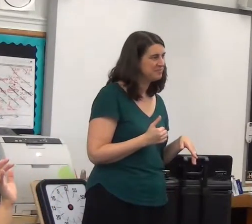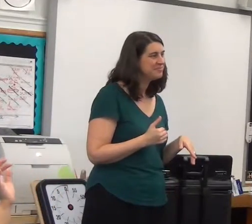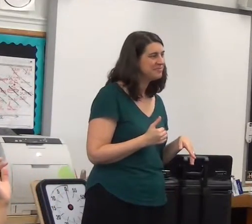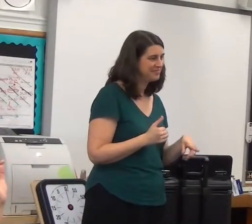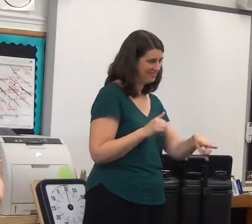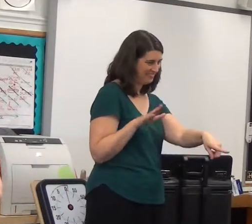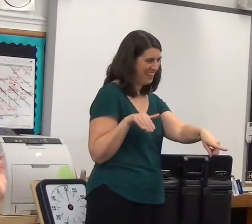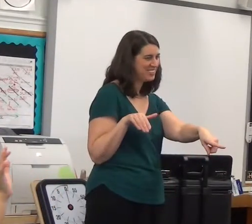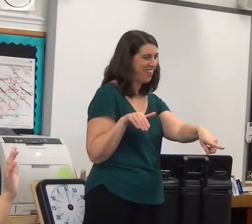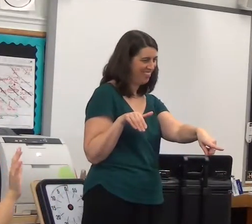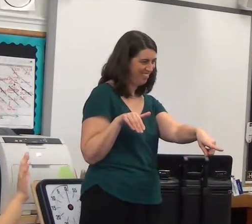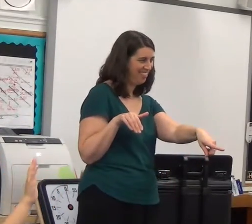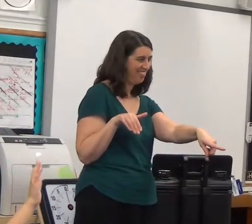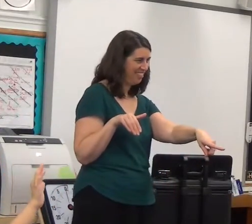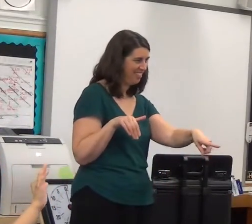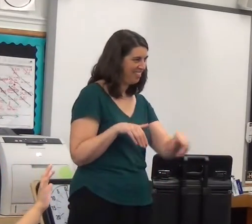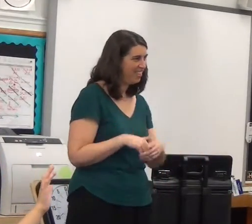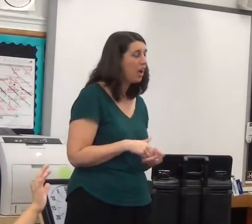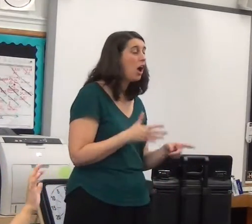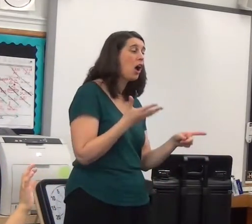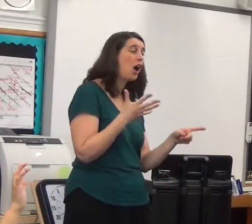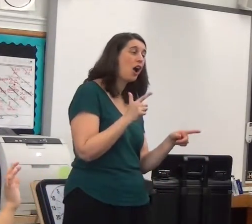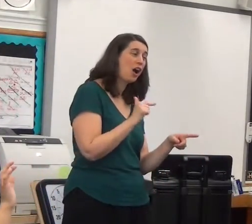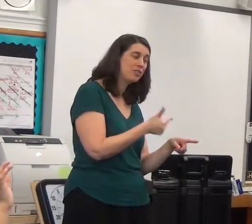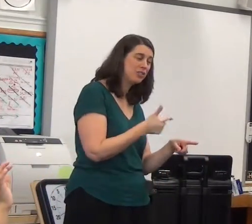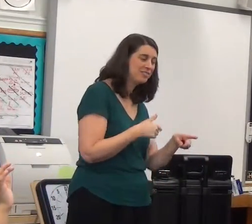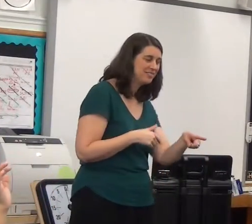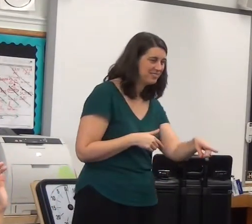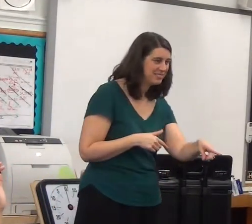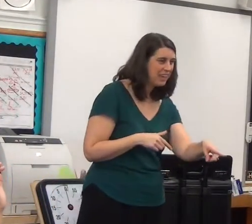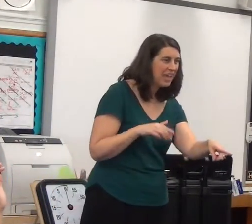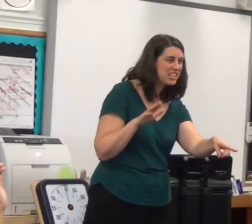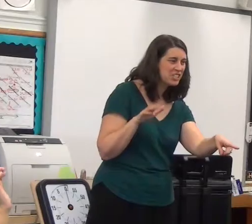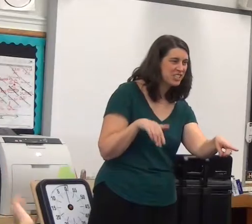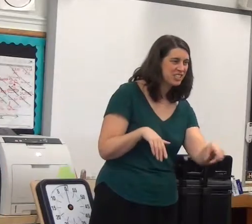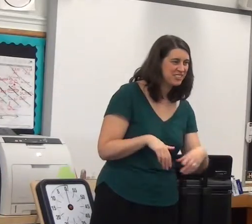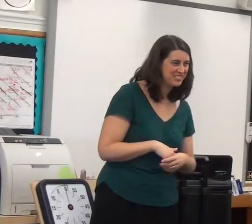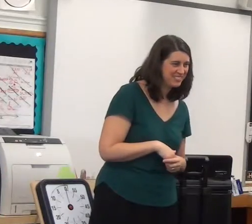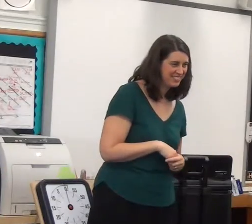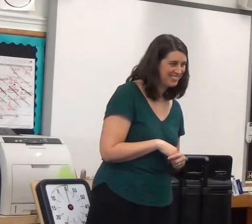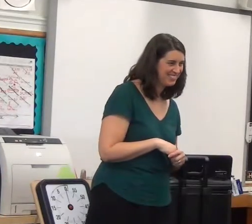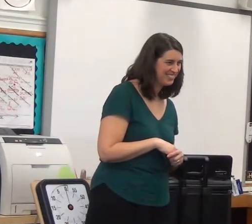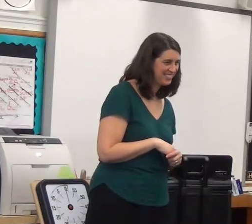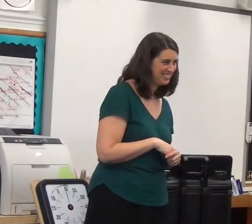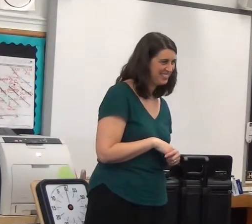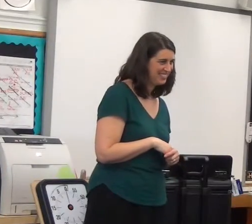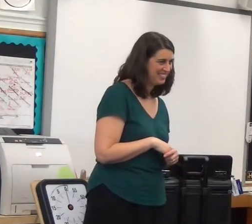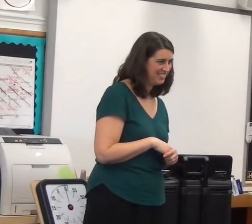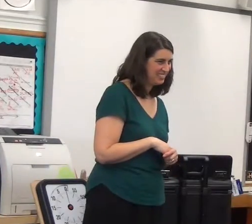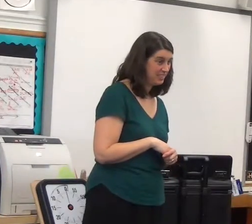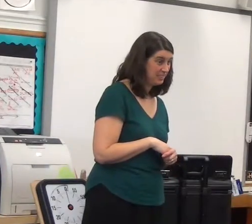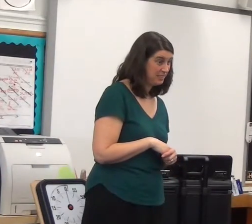have help out? Angel. No. What's your name? Angel.